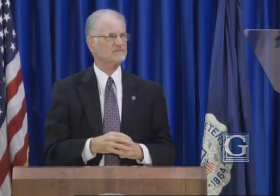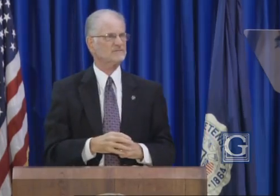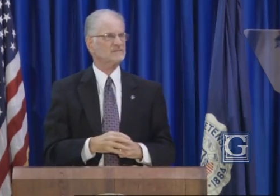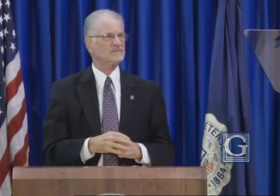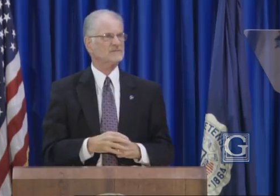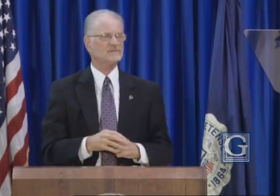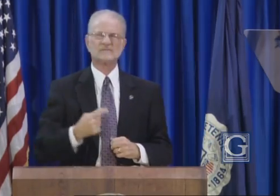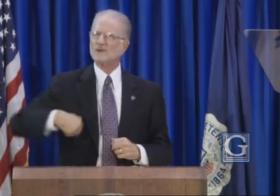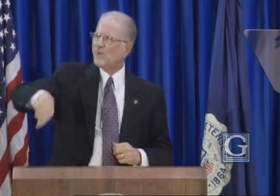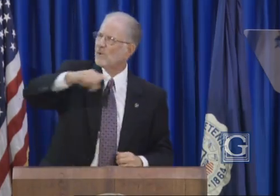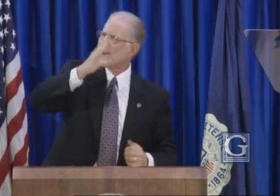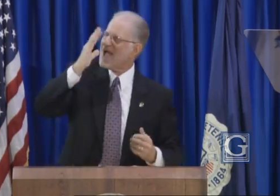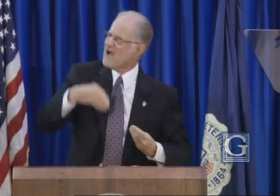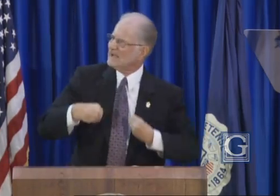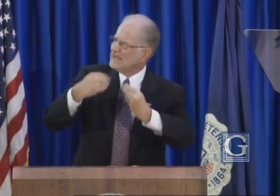adults.